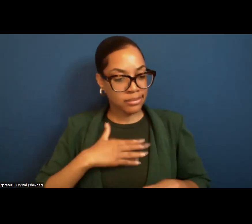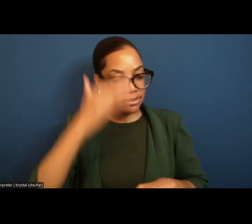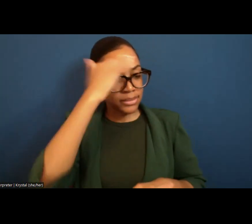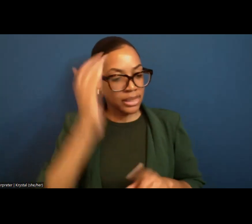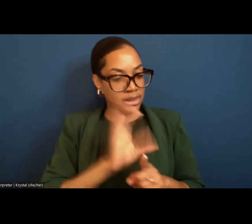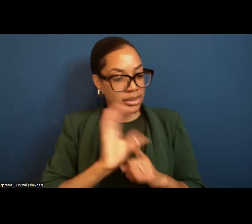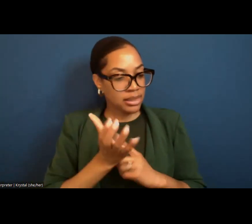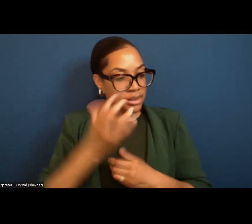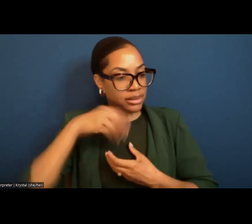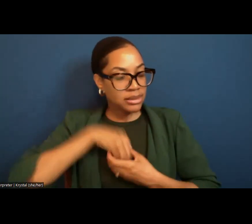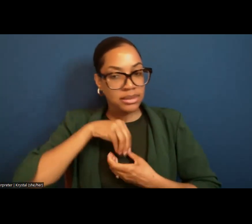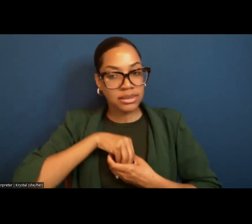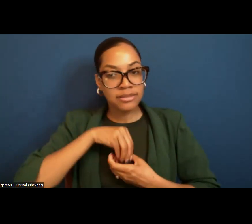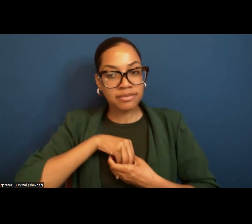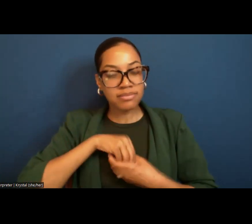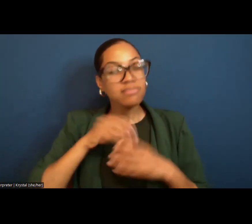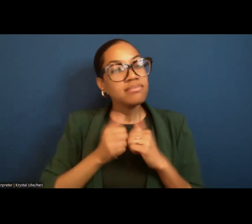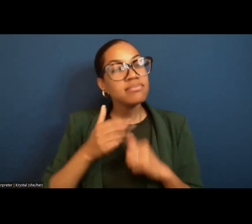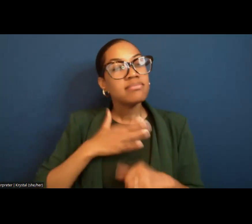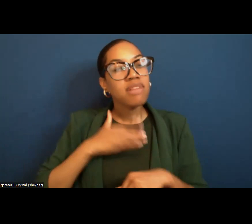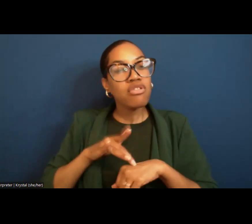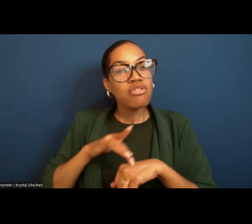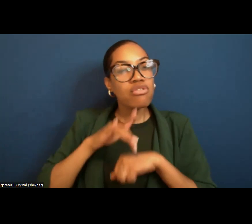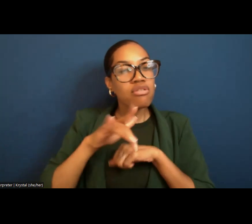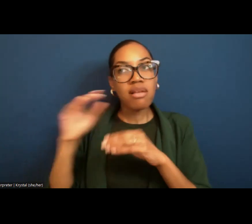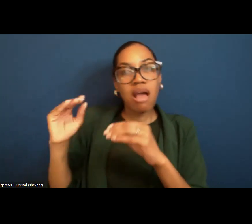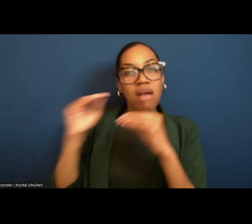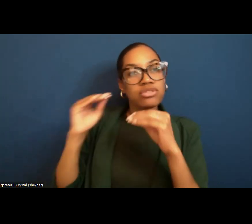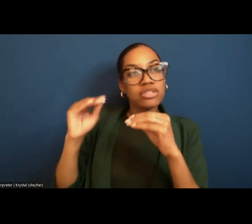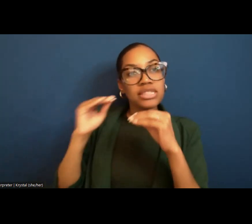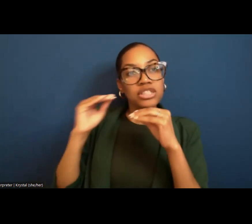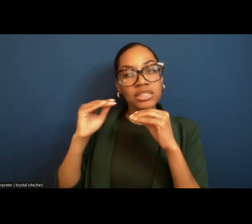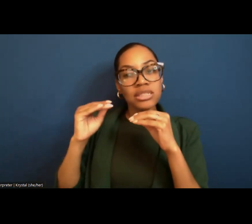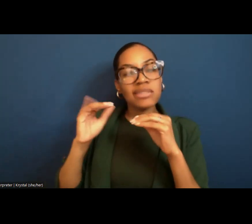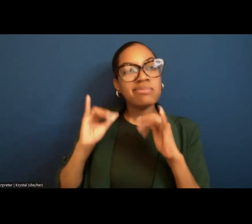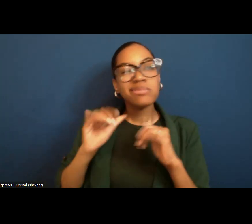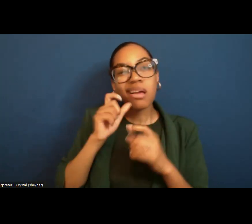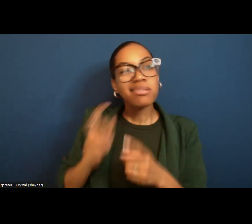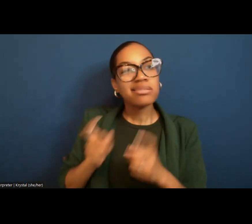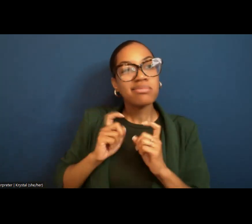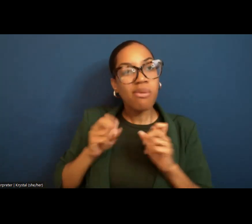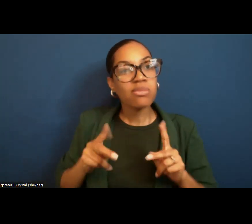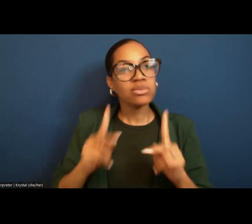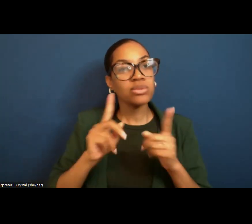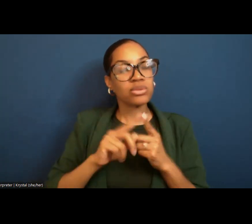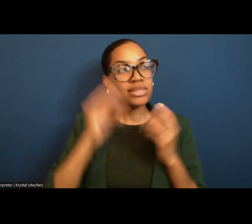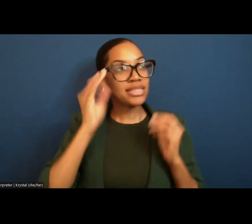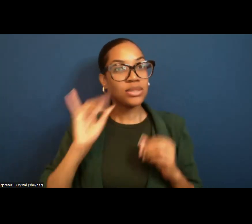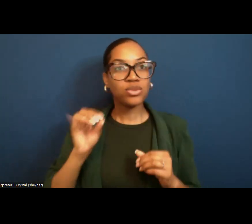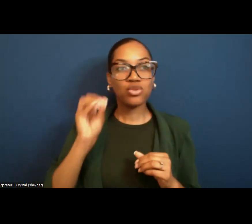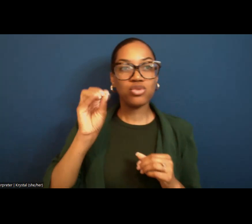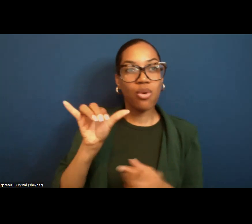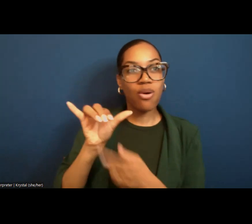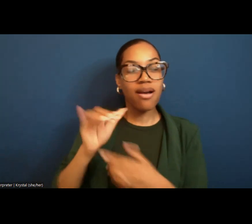my early education really didn't put me in a position to center joy. When I think about my formative